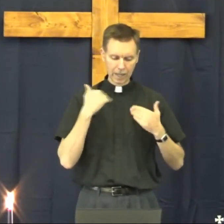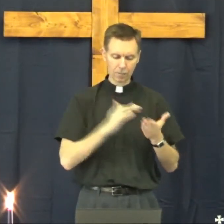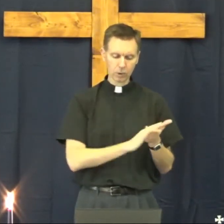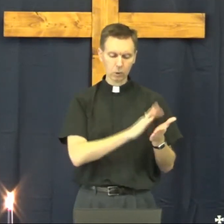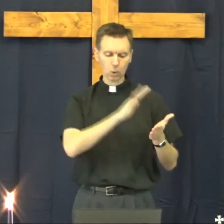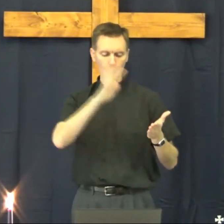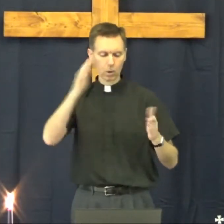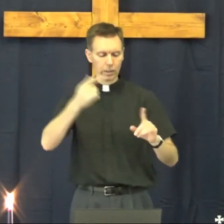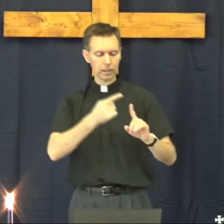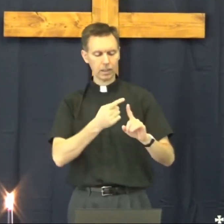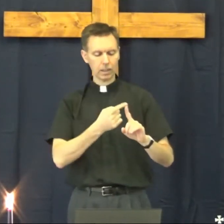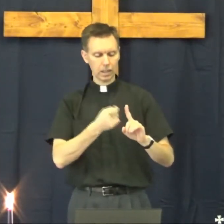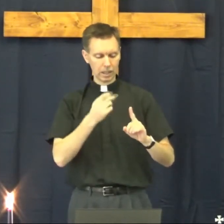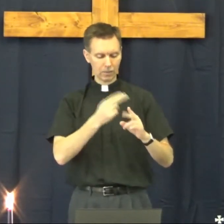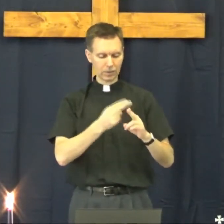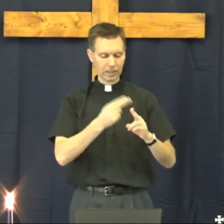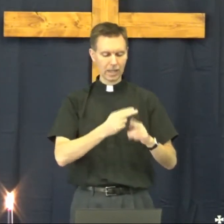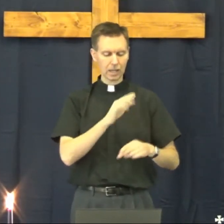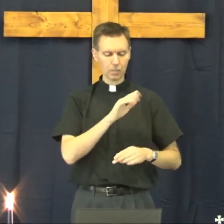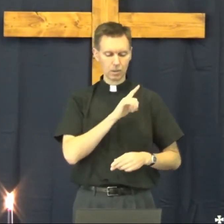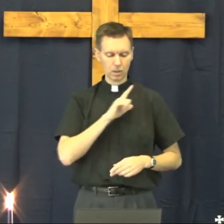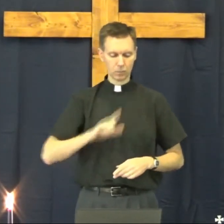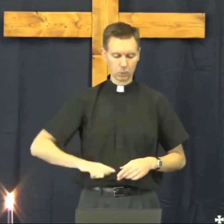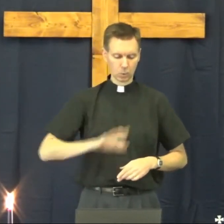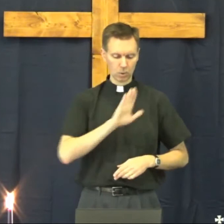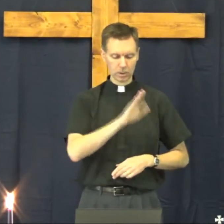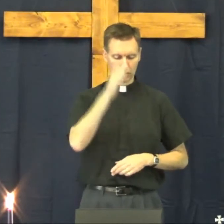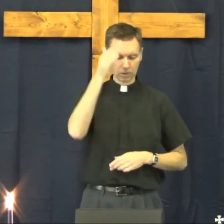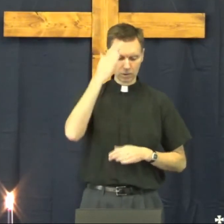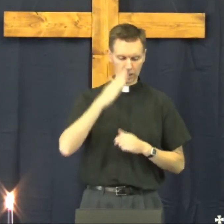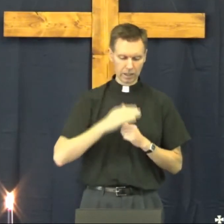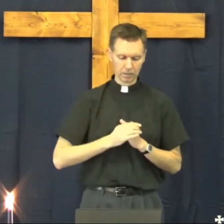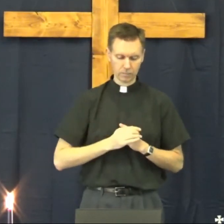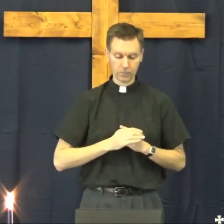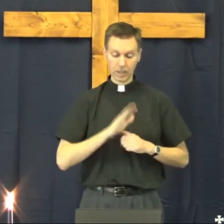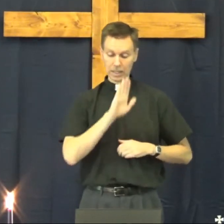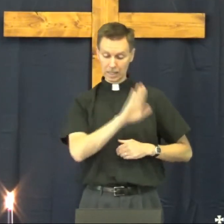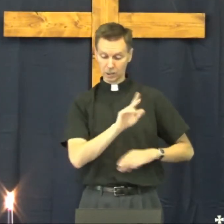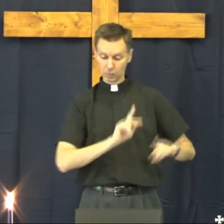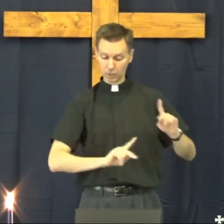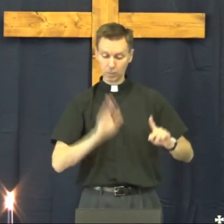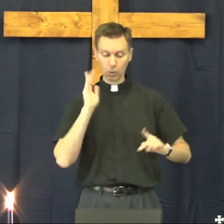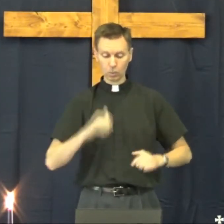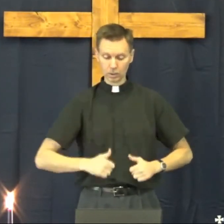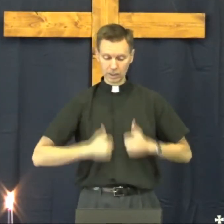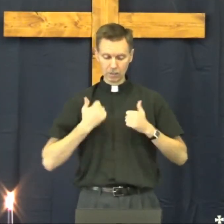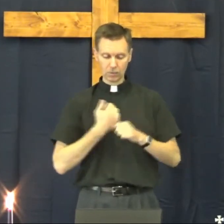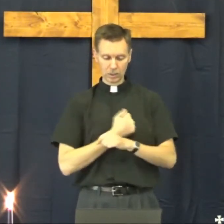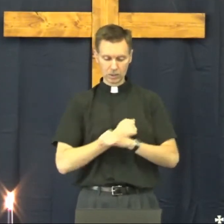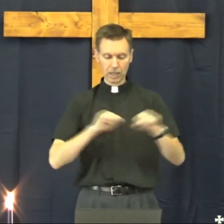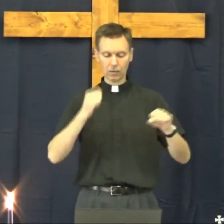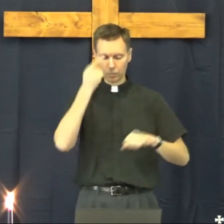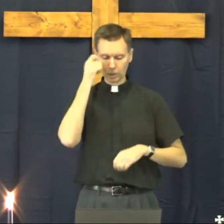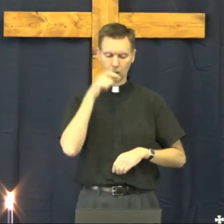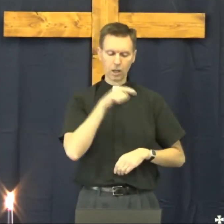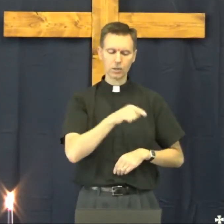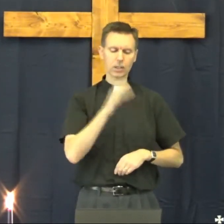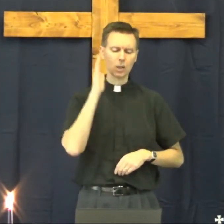the glory of the name of the Lord his God. His people will live safe because he will